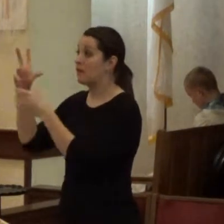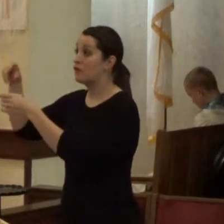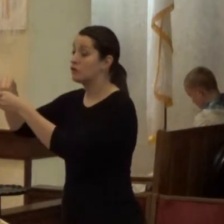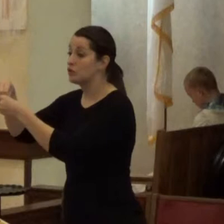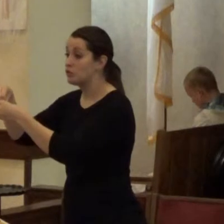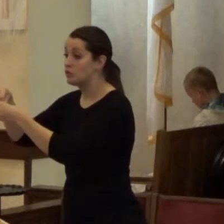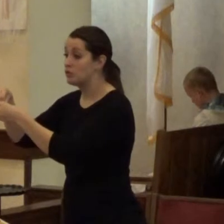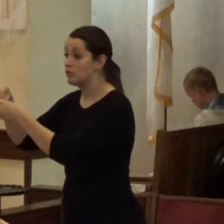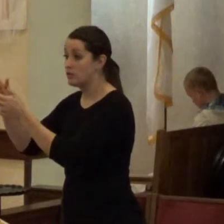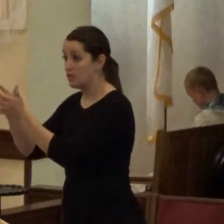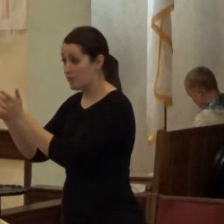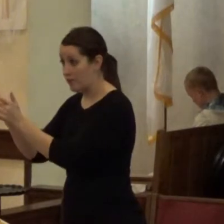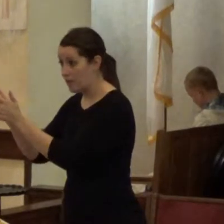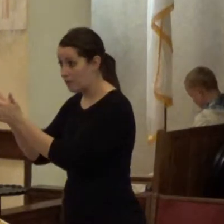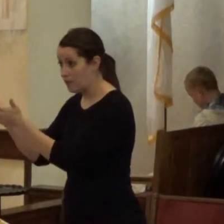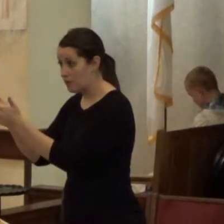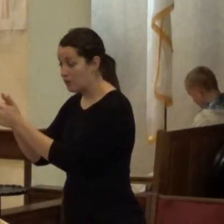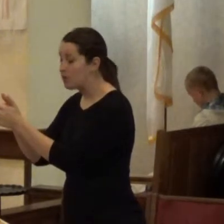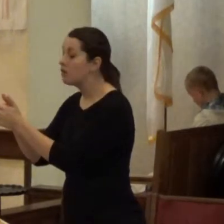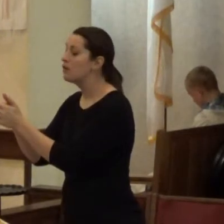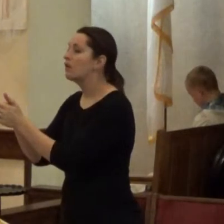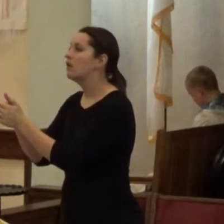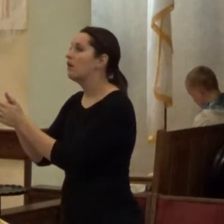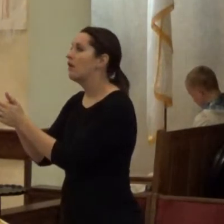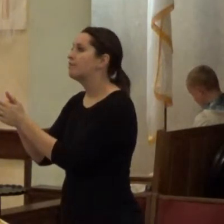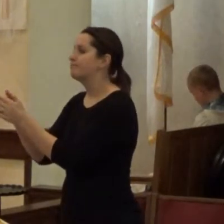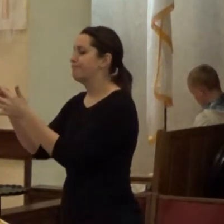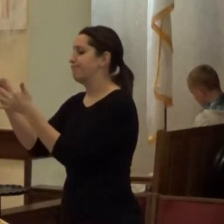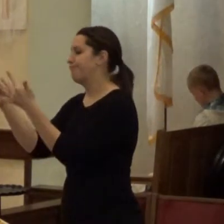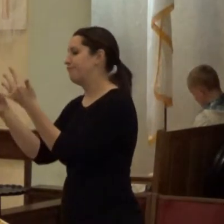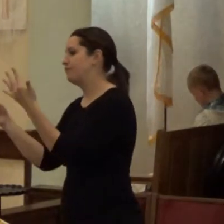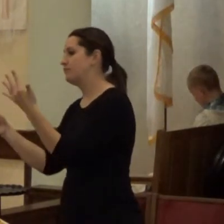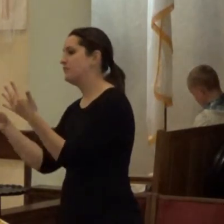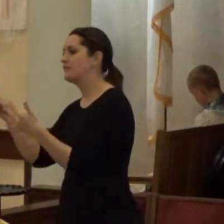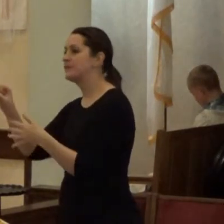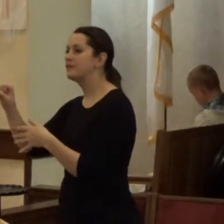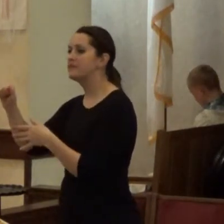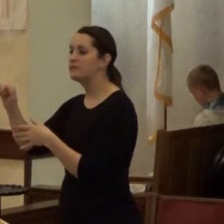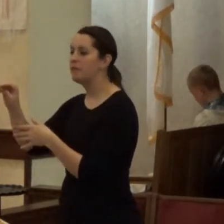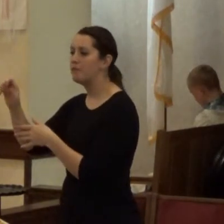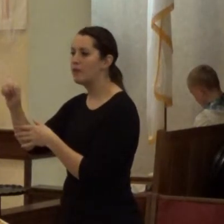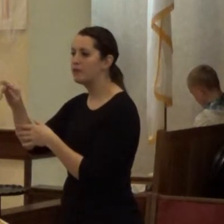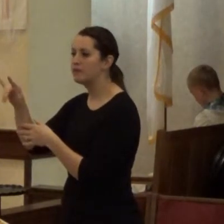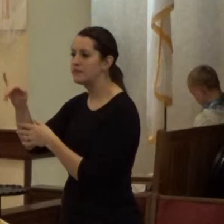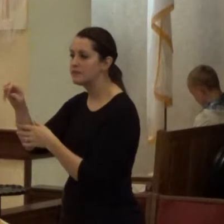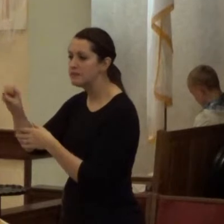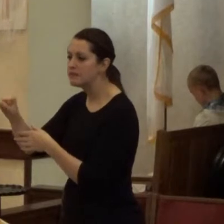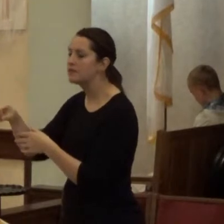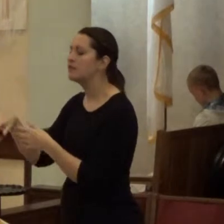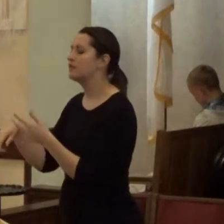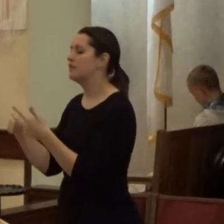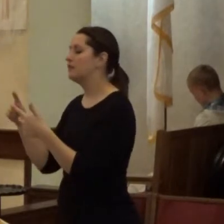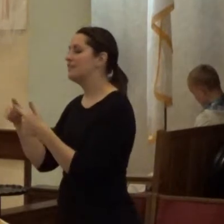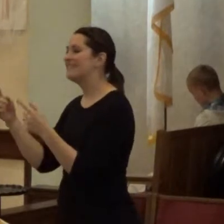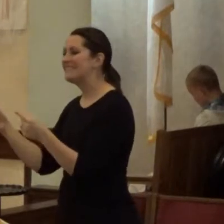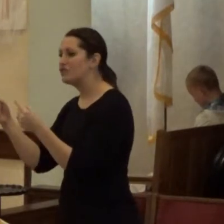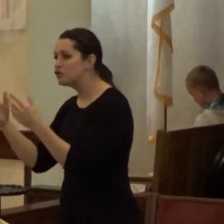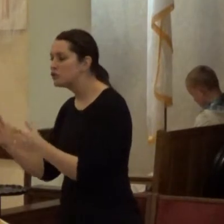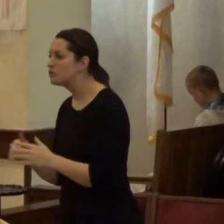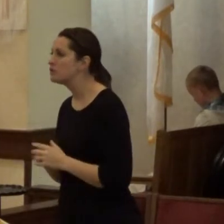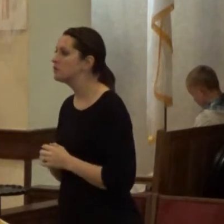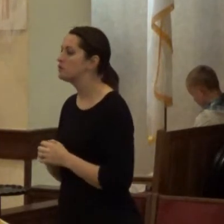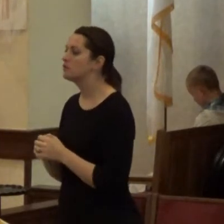include in the Bible at least a list of Samaritans, sinners, lepers,